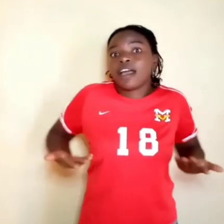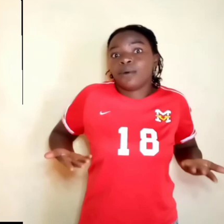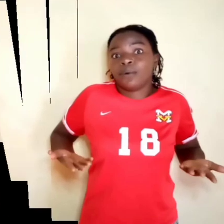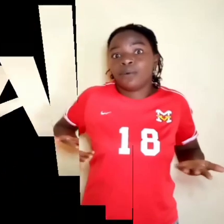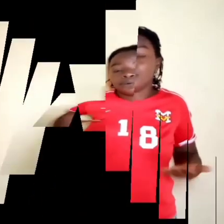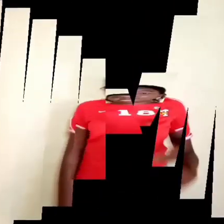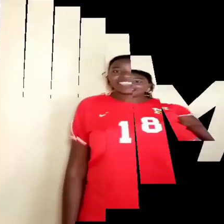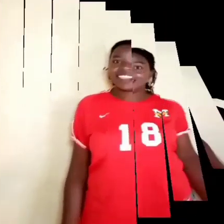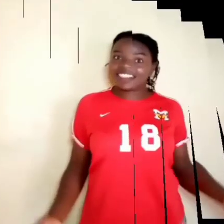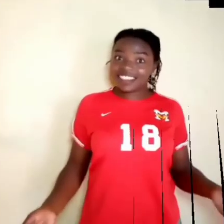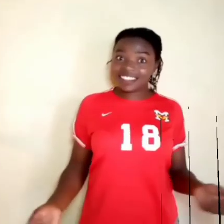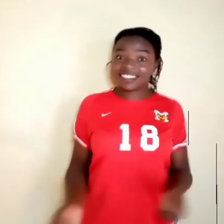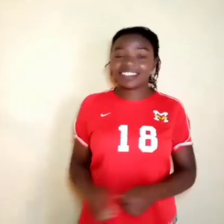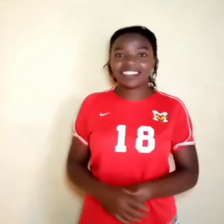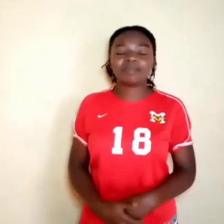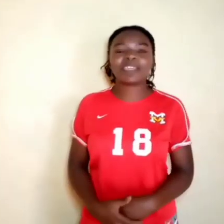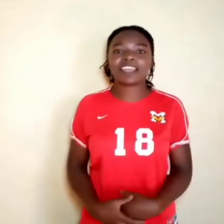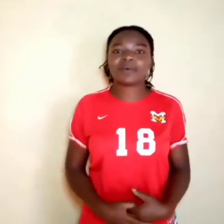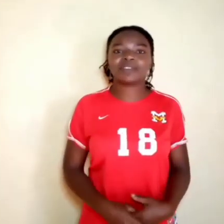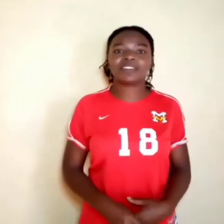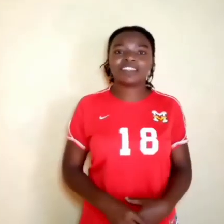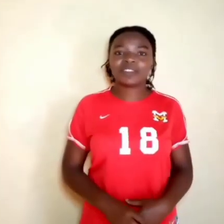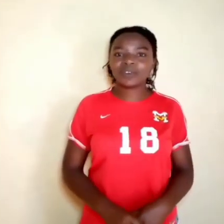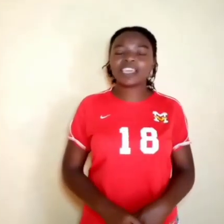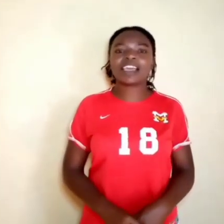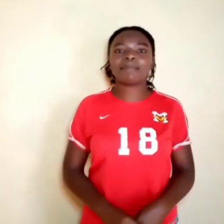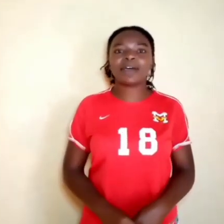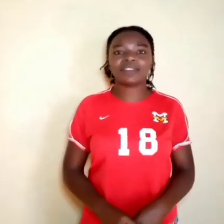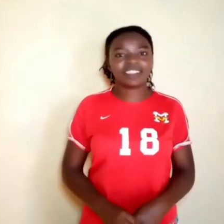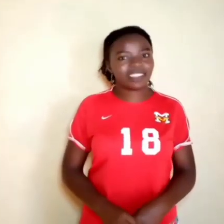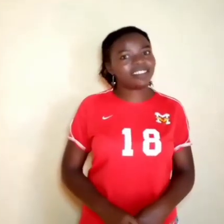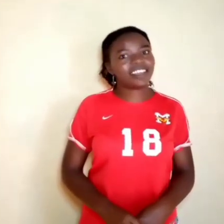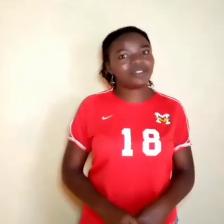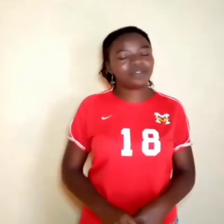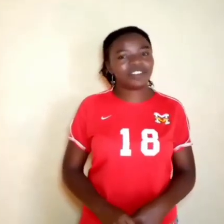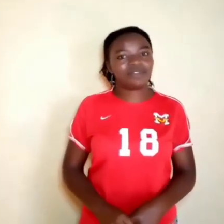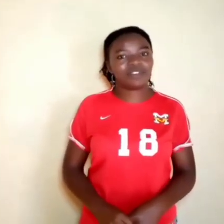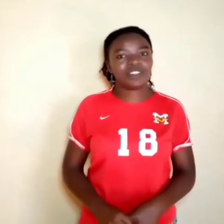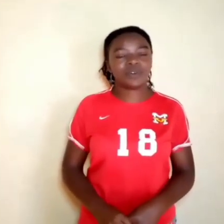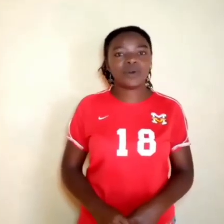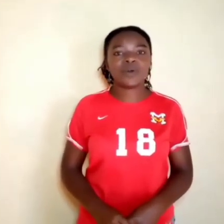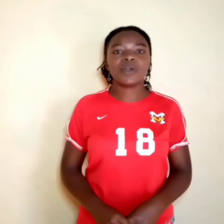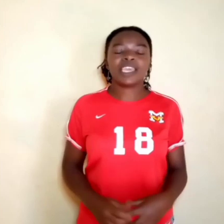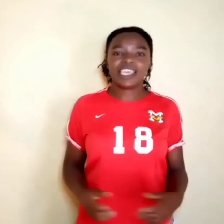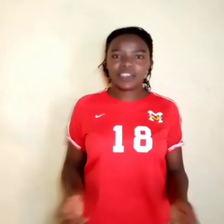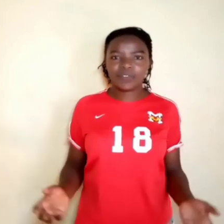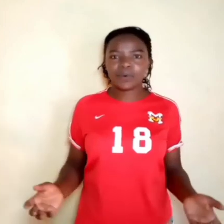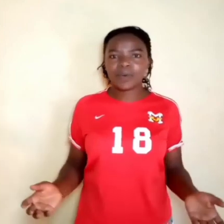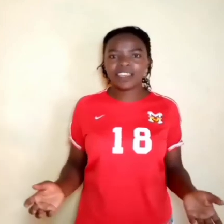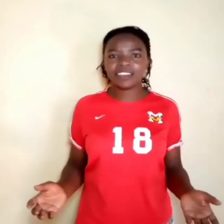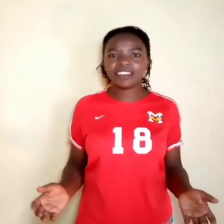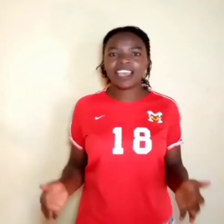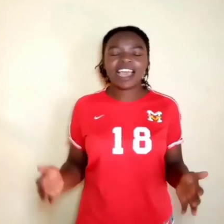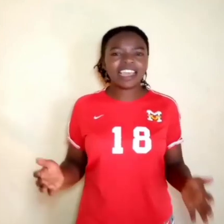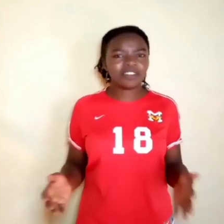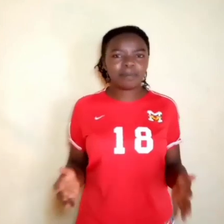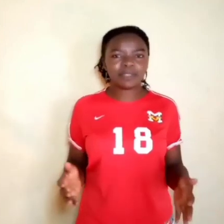How. This is the tip that I was talking about at the start of this video. If you want a deaf person